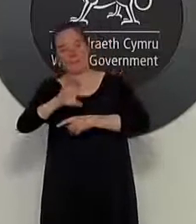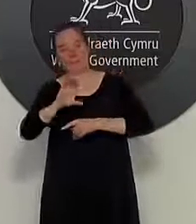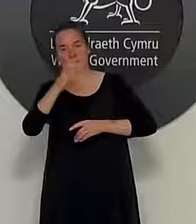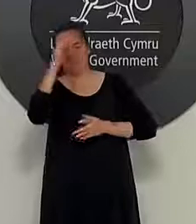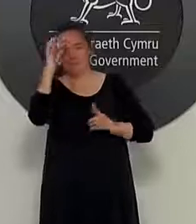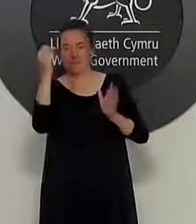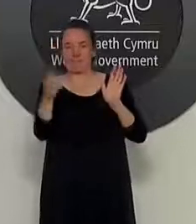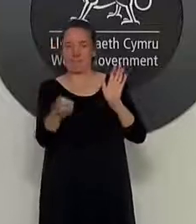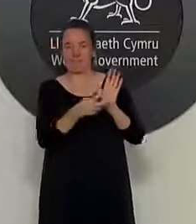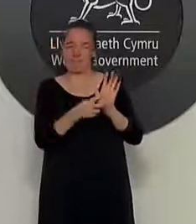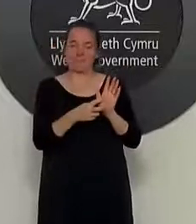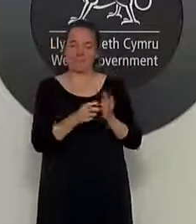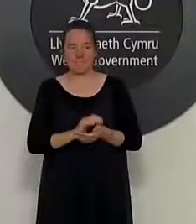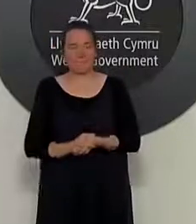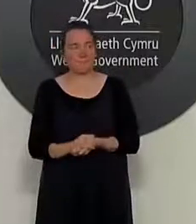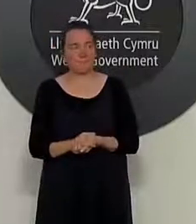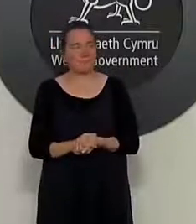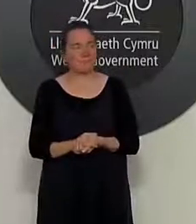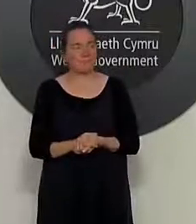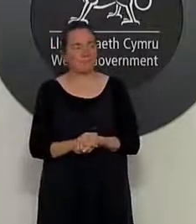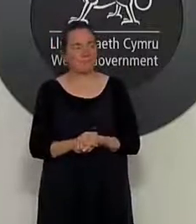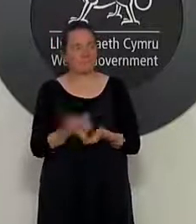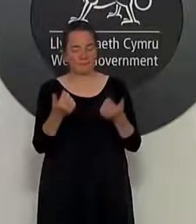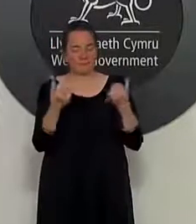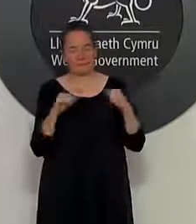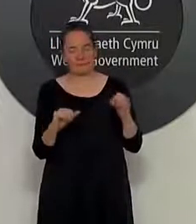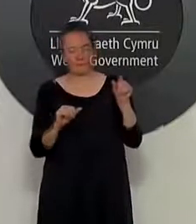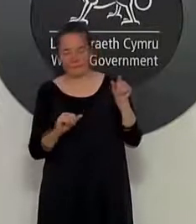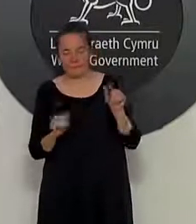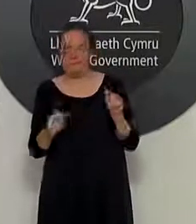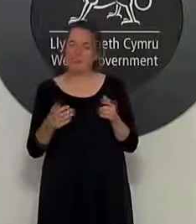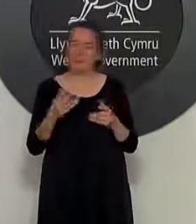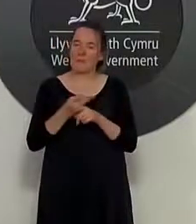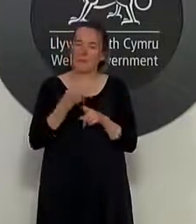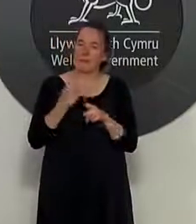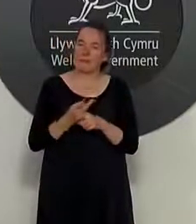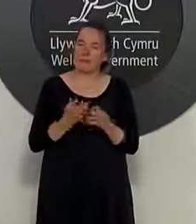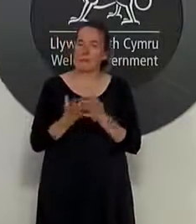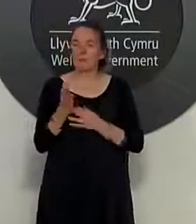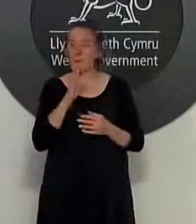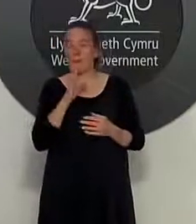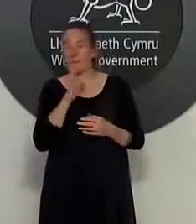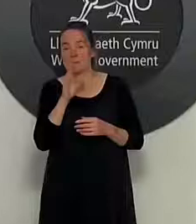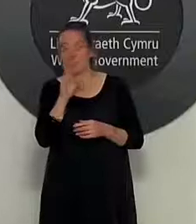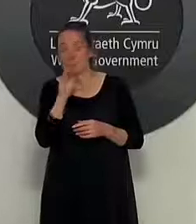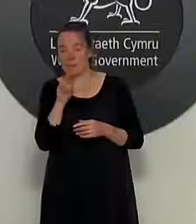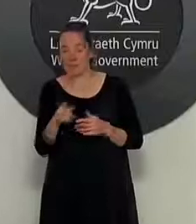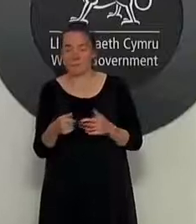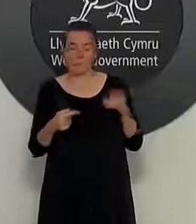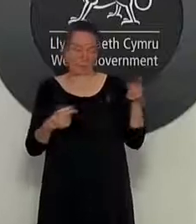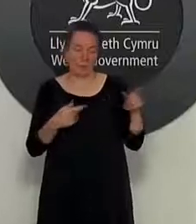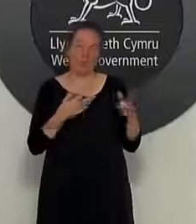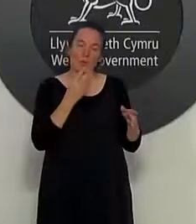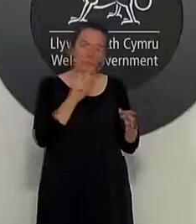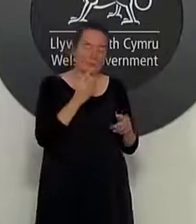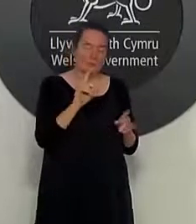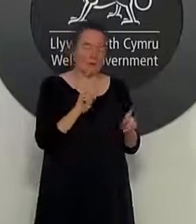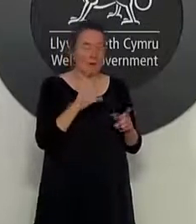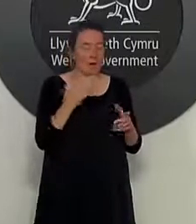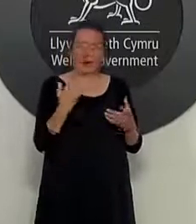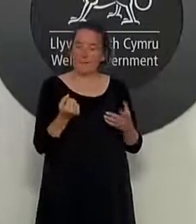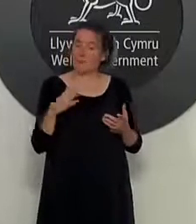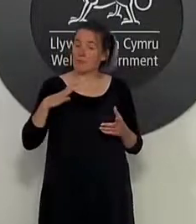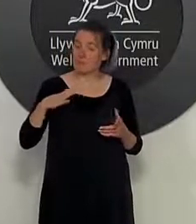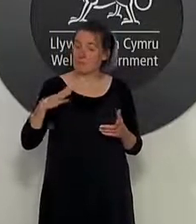authority. So ni'n just yn tynnu ar beth ni wedi wneud yn barod, a mae yng Nghymru y cynllun sy'n dani